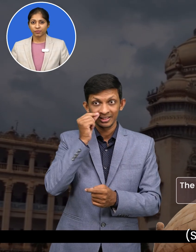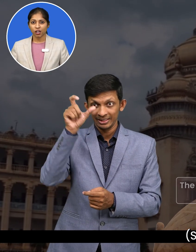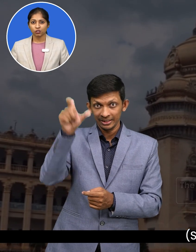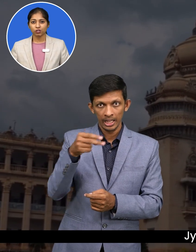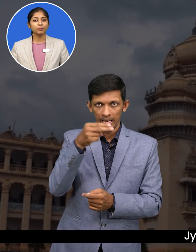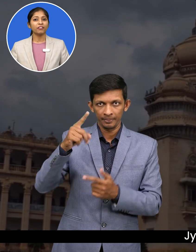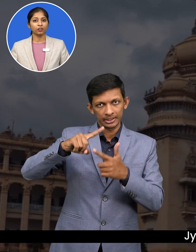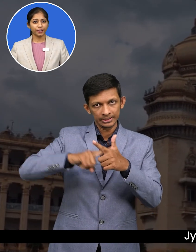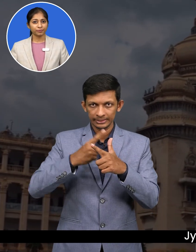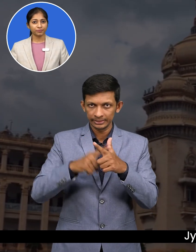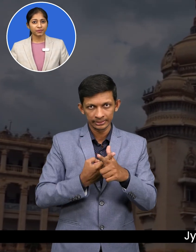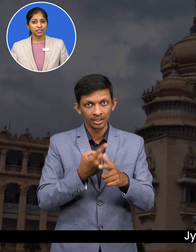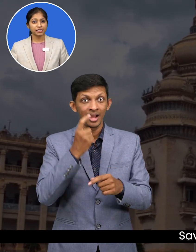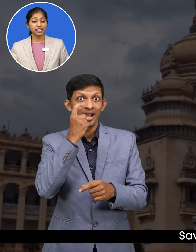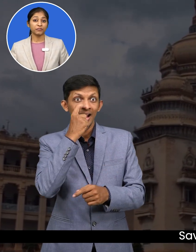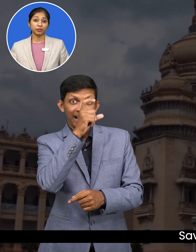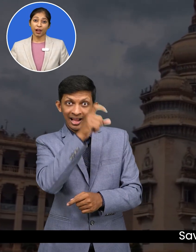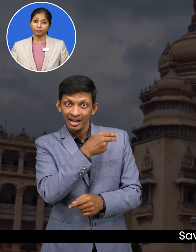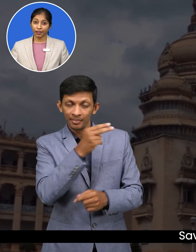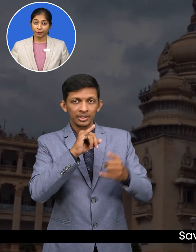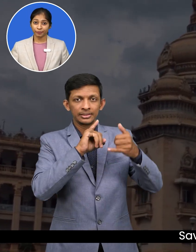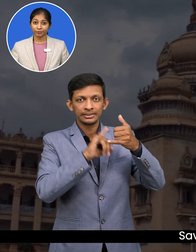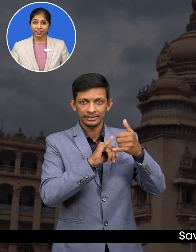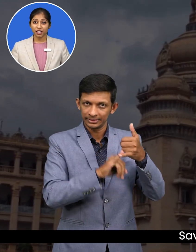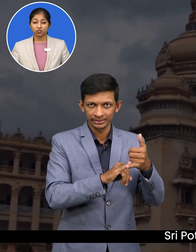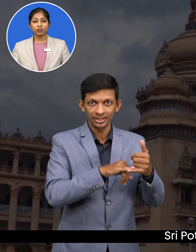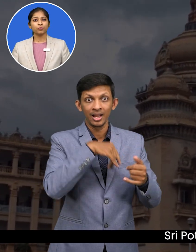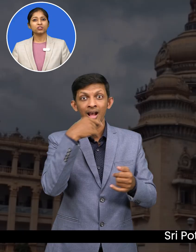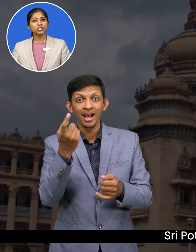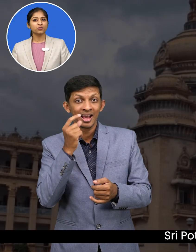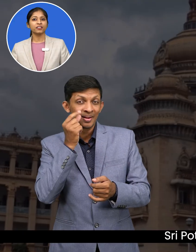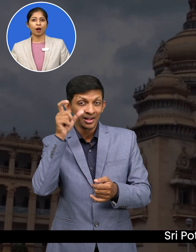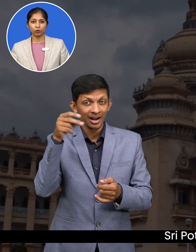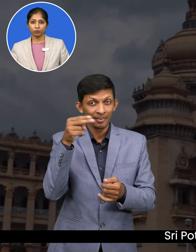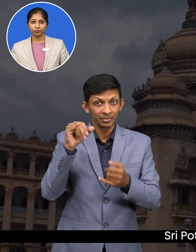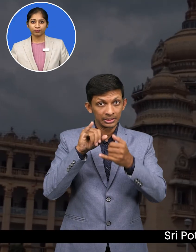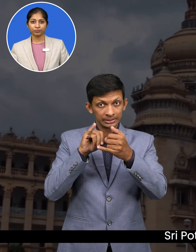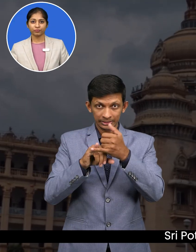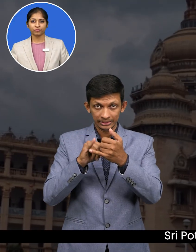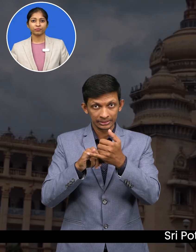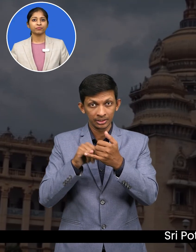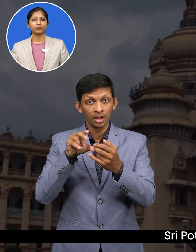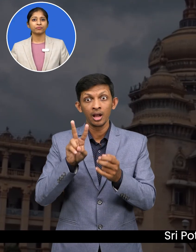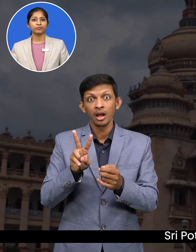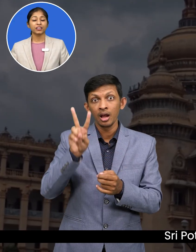Likewise, Jyotiba Phule, Savitribai Phule, Sri Potti Sri Ramulu,